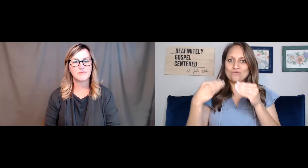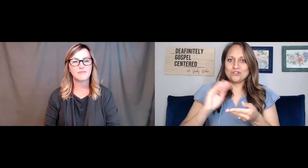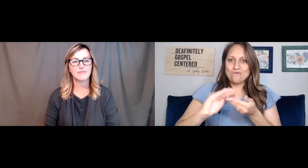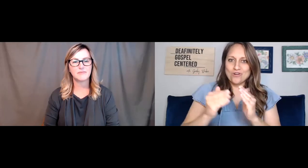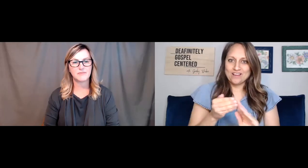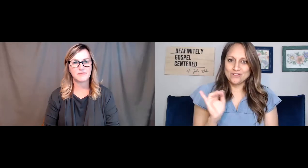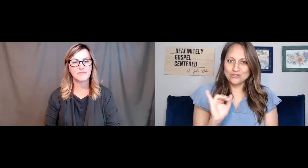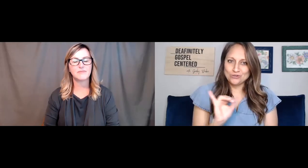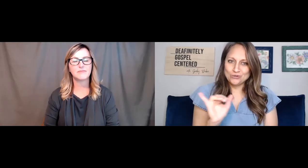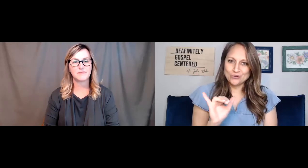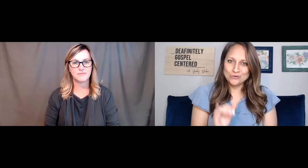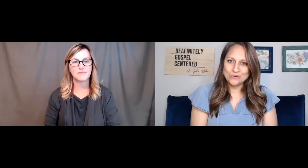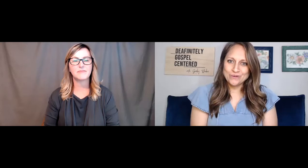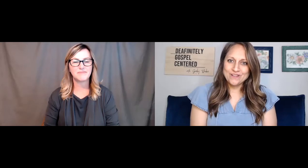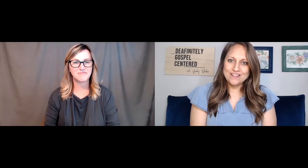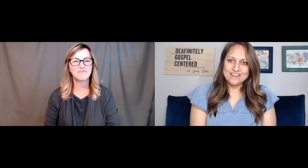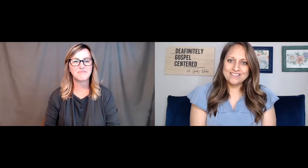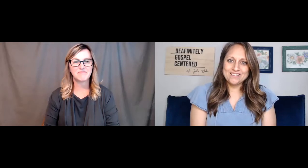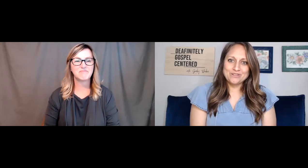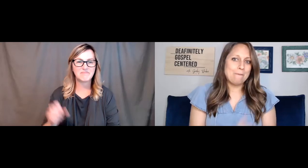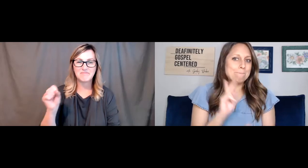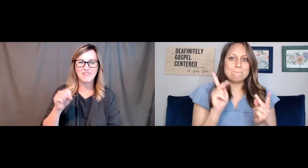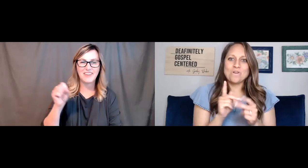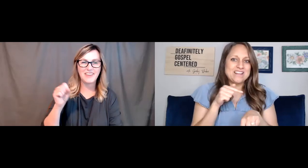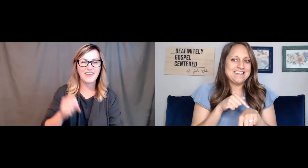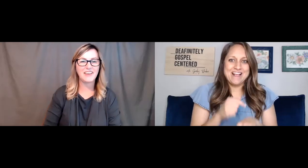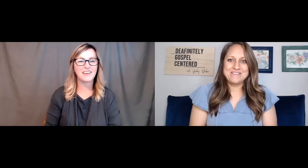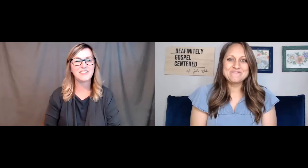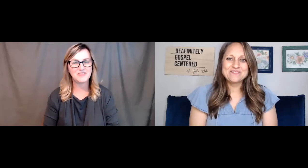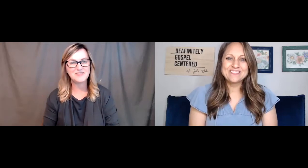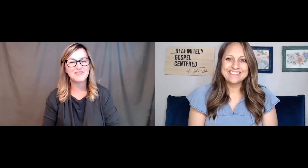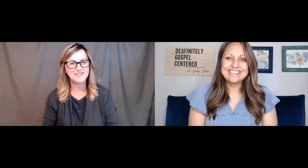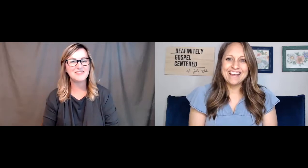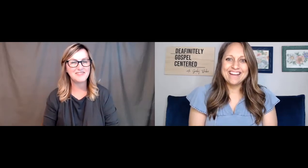had a discussion on generational forgiveness. So I think it was perfect timing.